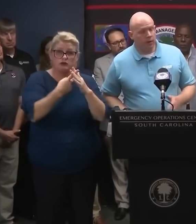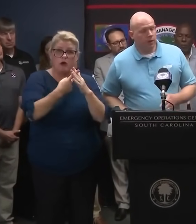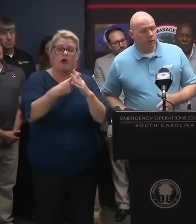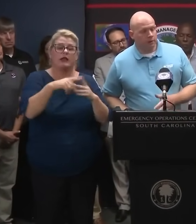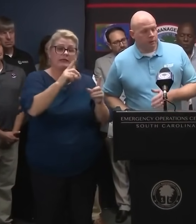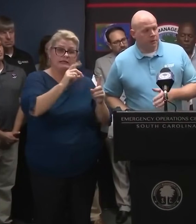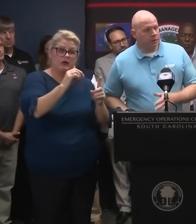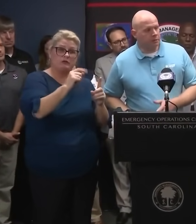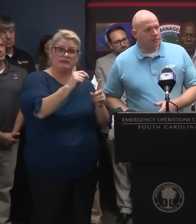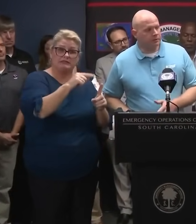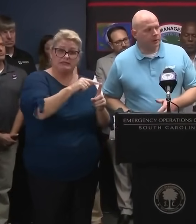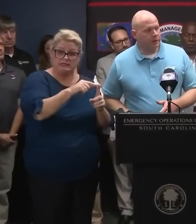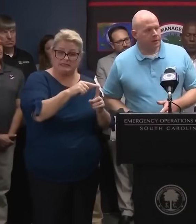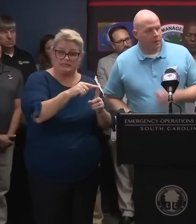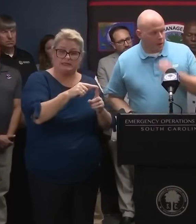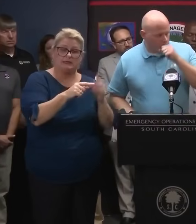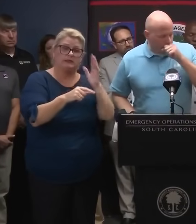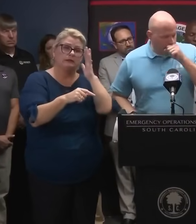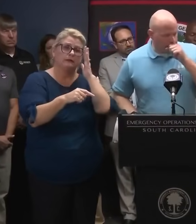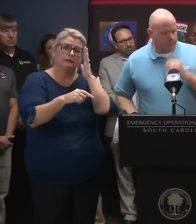DOT in terms of